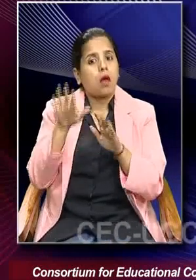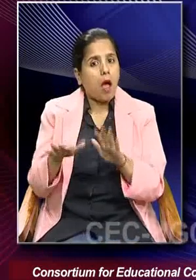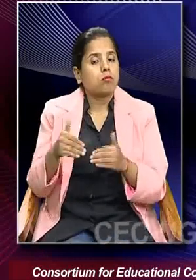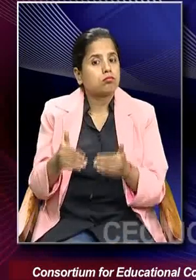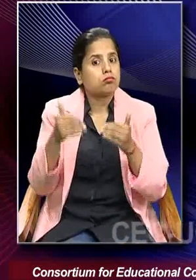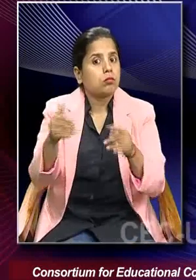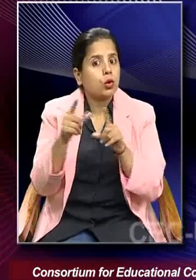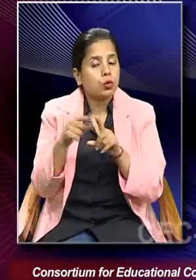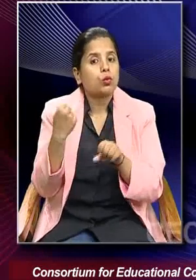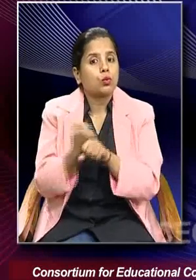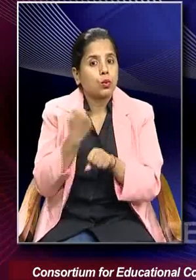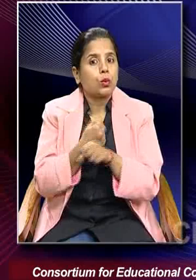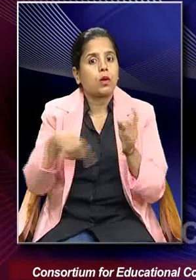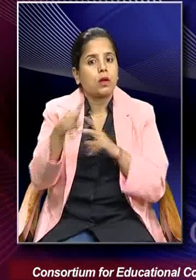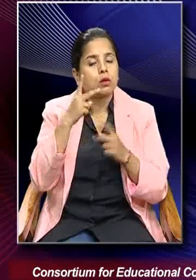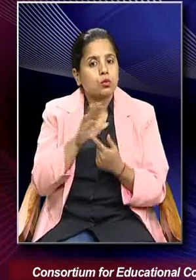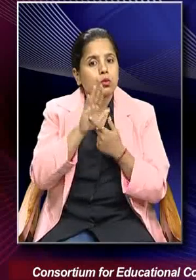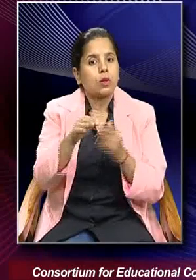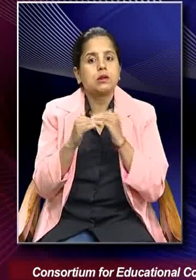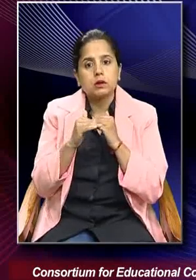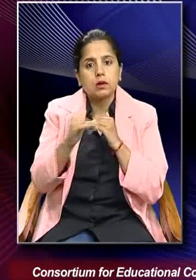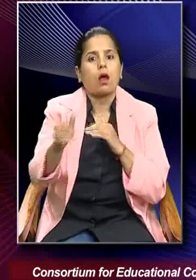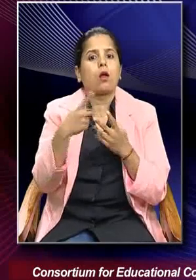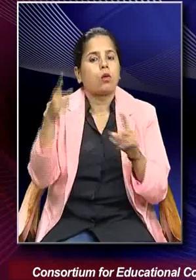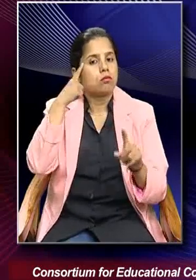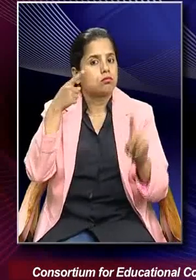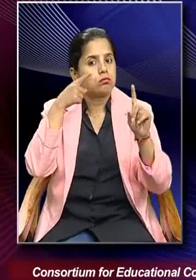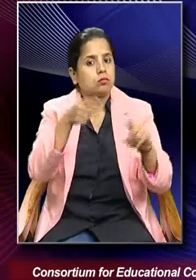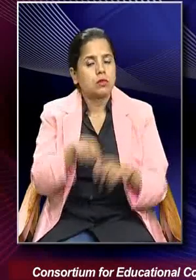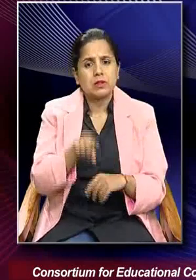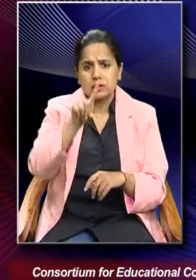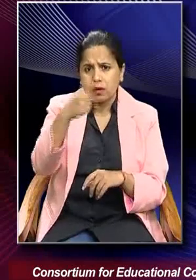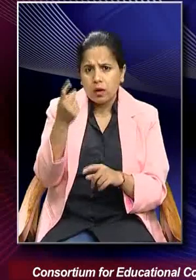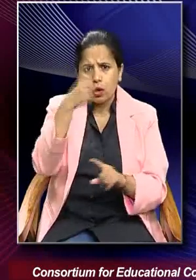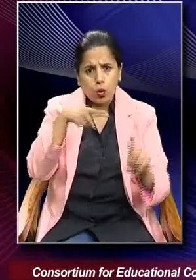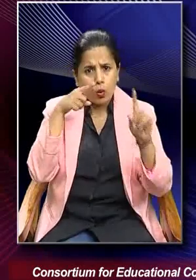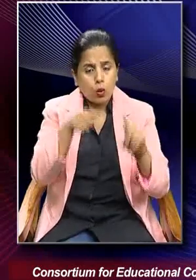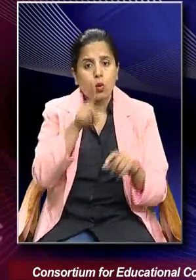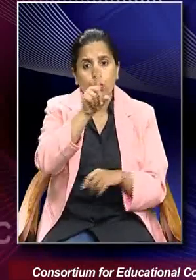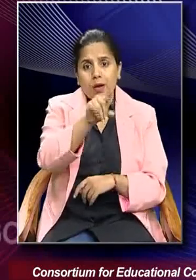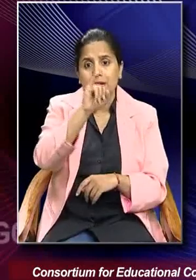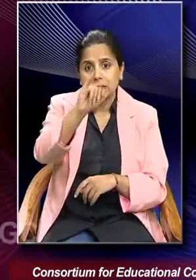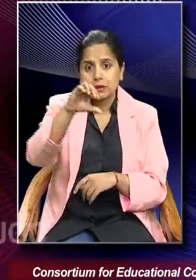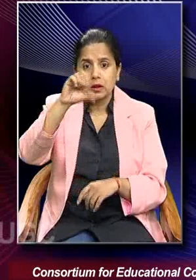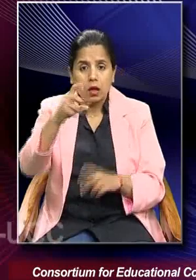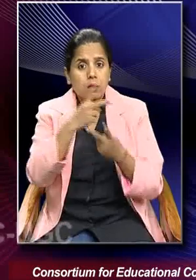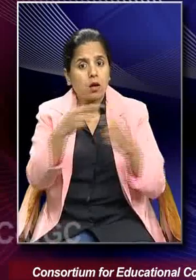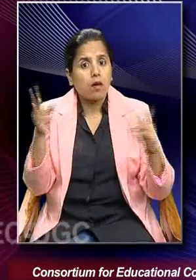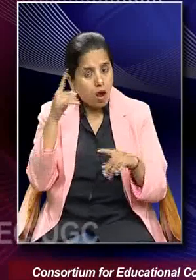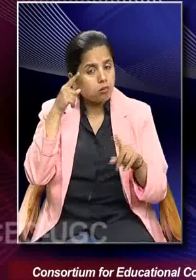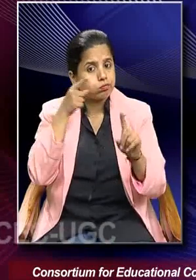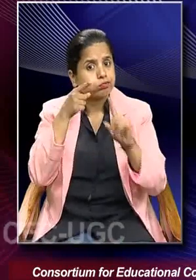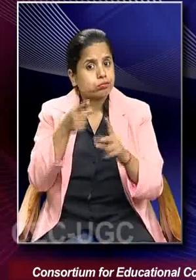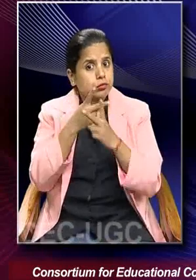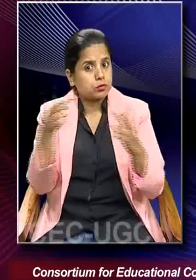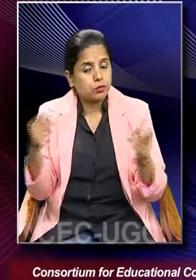the performance of sustainability targets, which are 17 goals and 169 other targets.